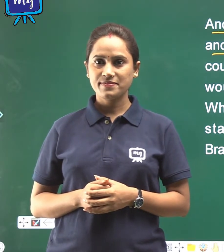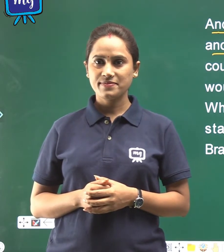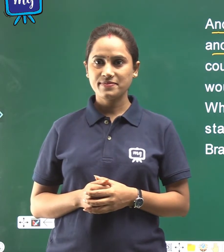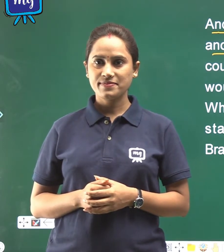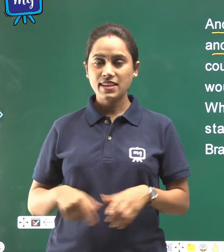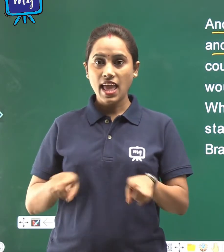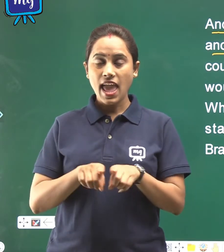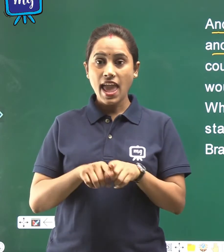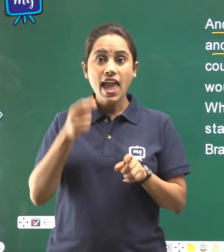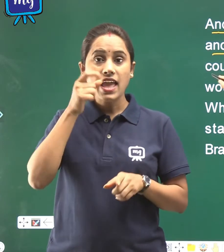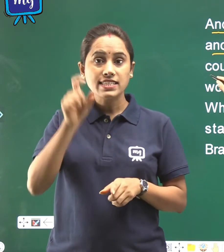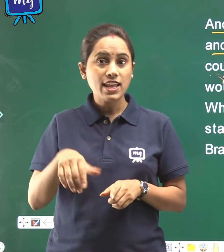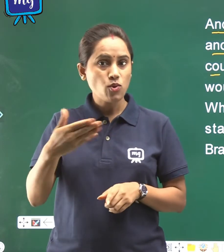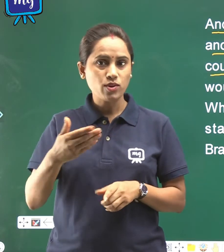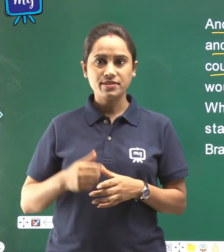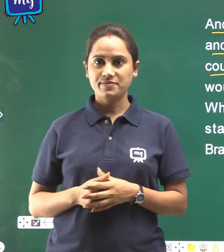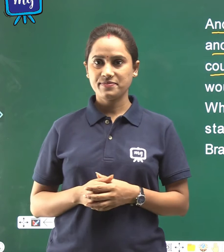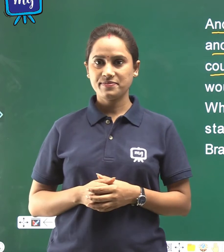as he could